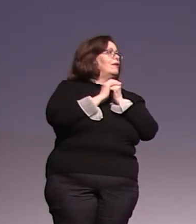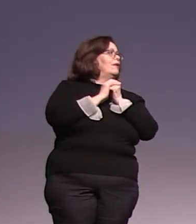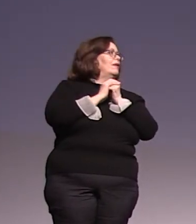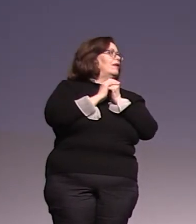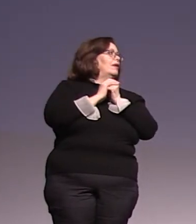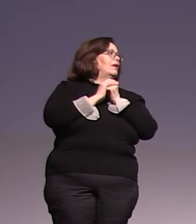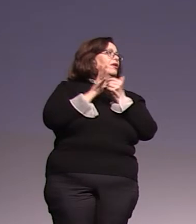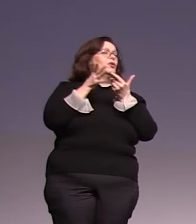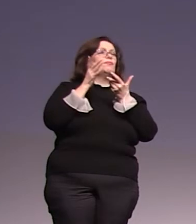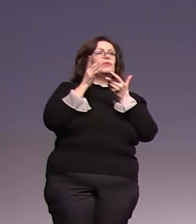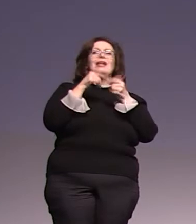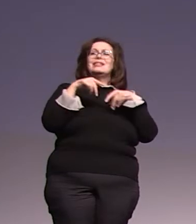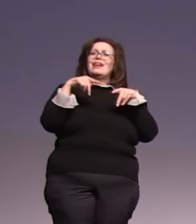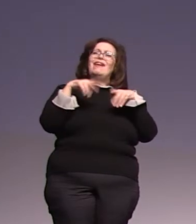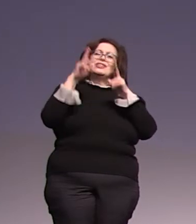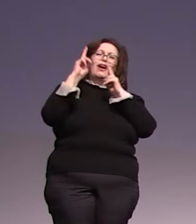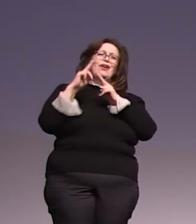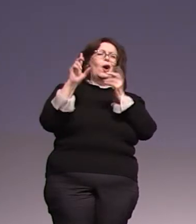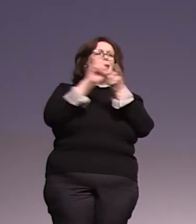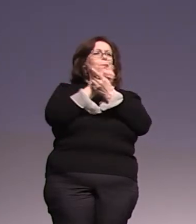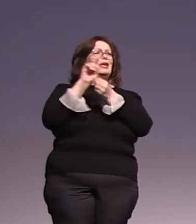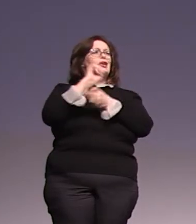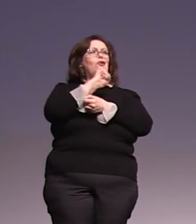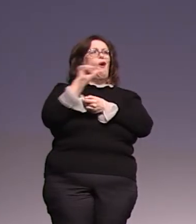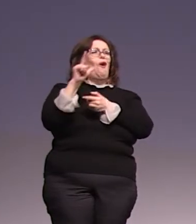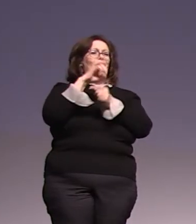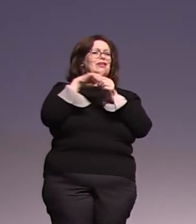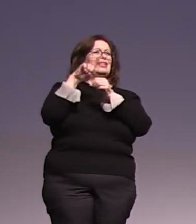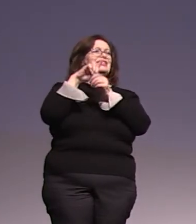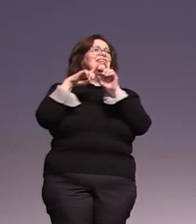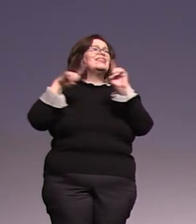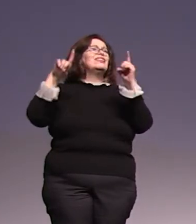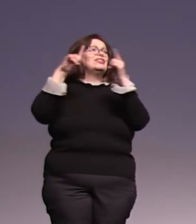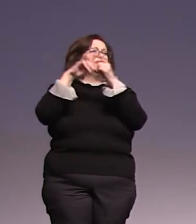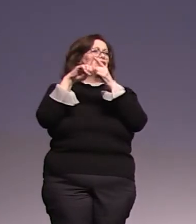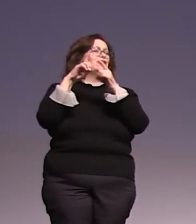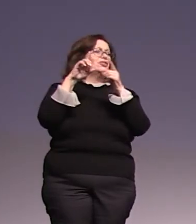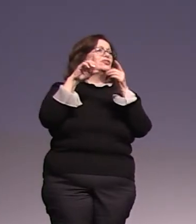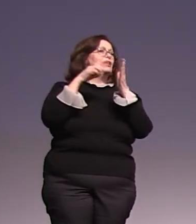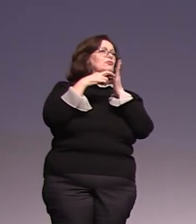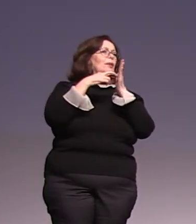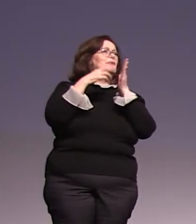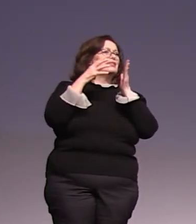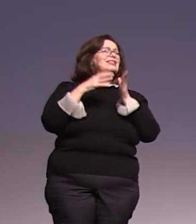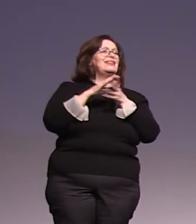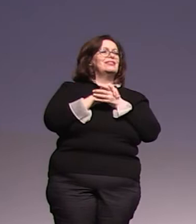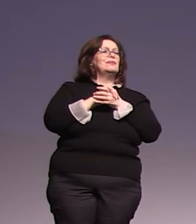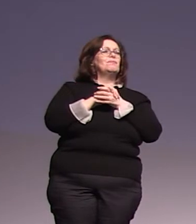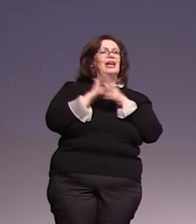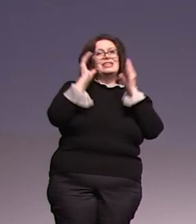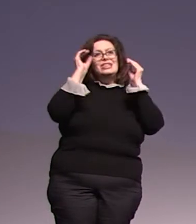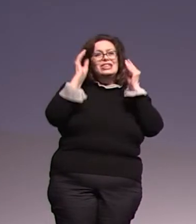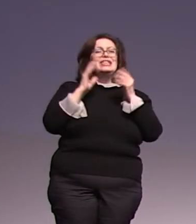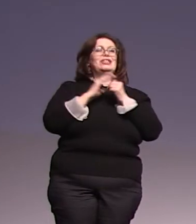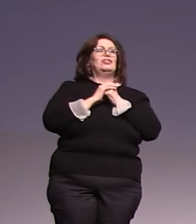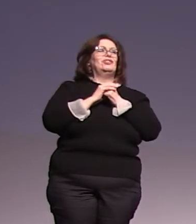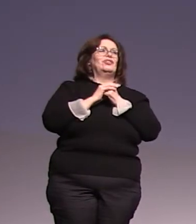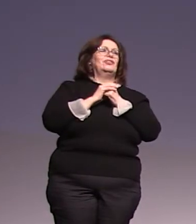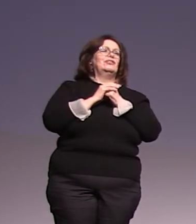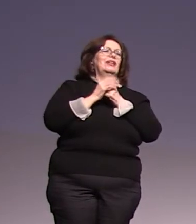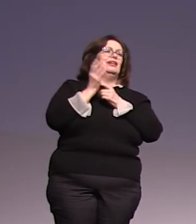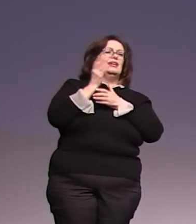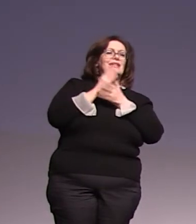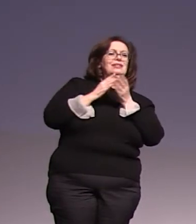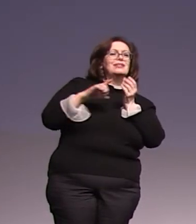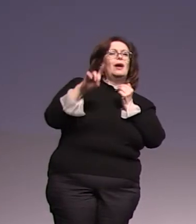privilege of reading all of our district ESSER plans, and it's given me a really good idea of what our districts are doing, how they are spending some of their